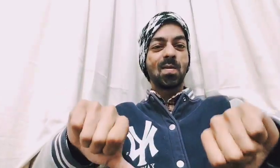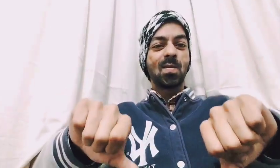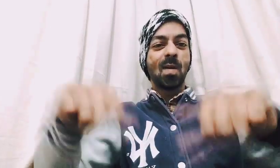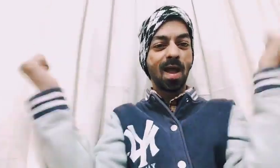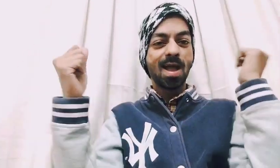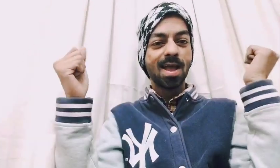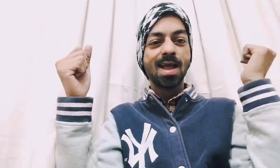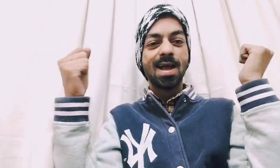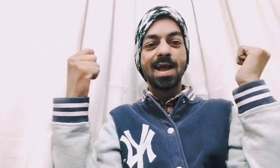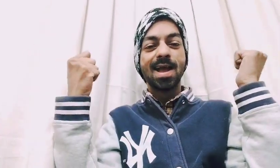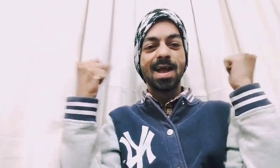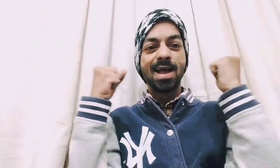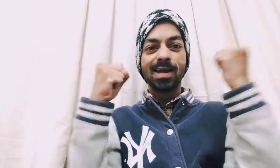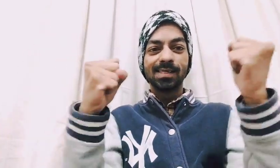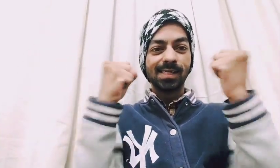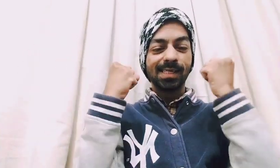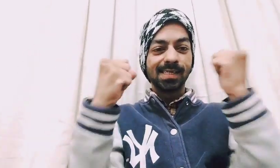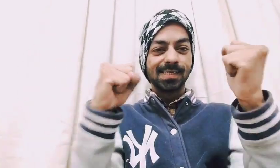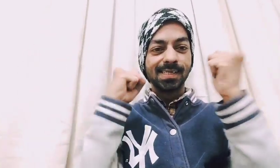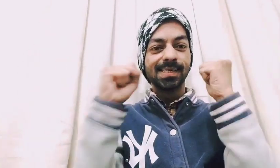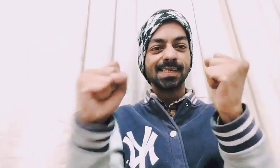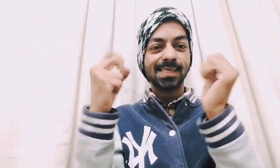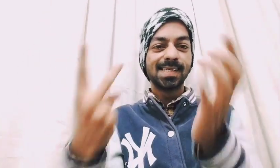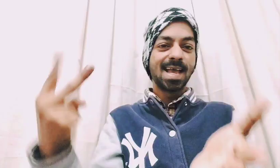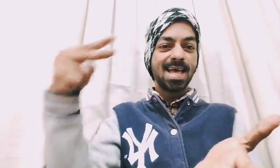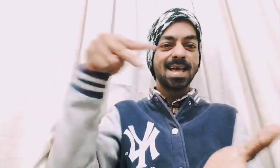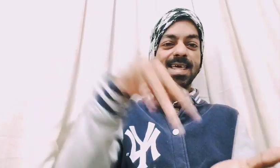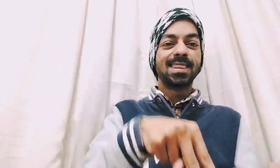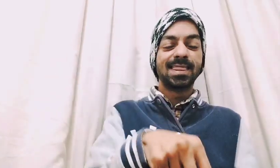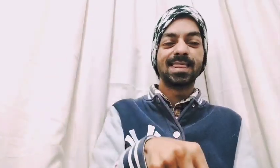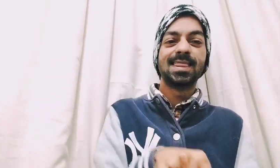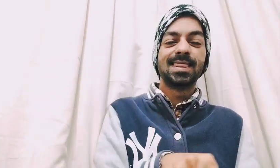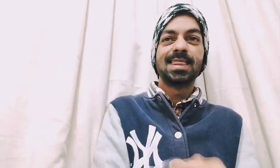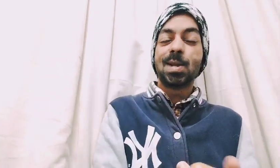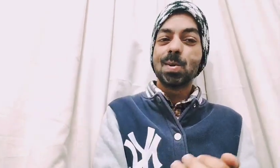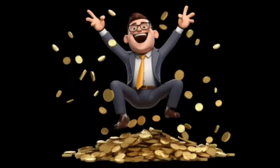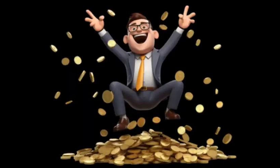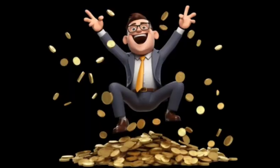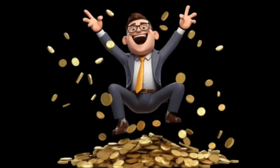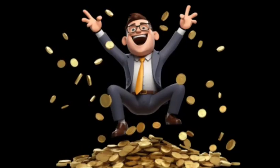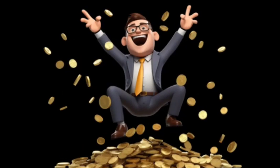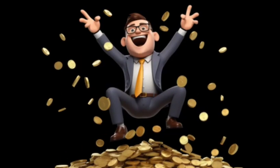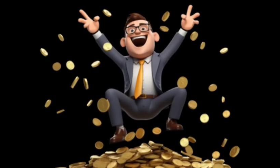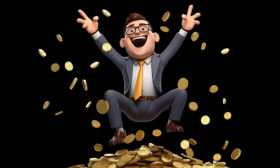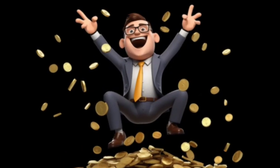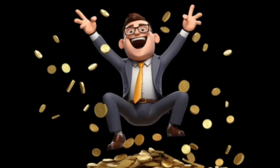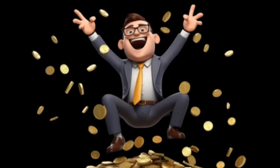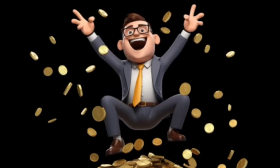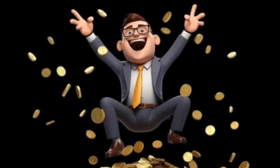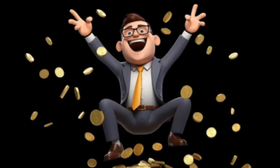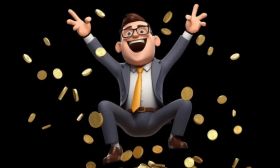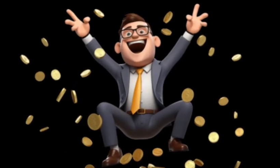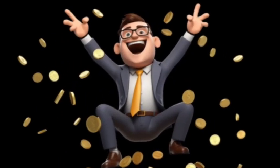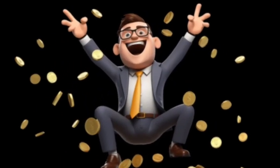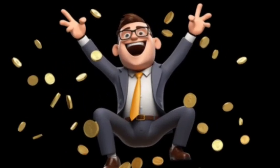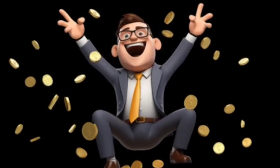physical reactions like gasping or backing away, and perhaps the setting, whether it was in the woods, a garden, or